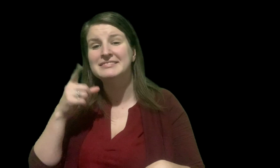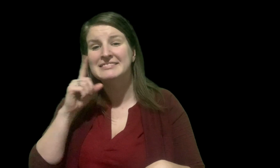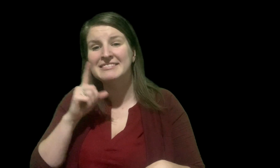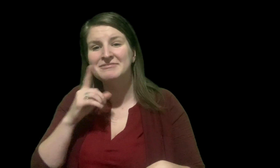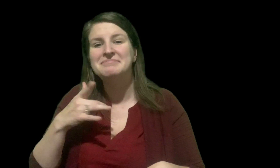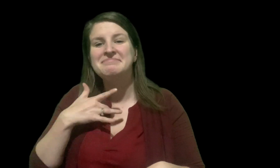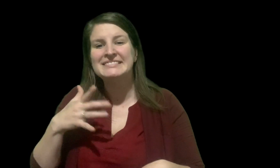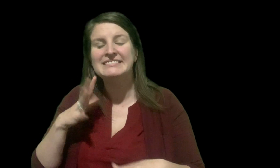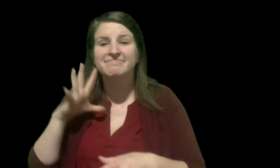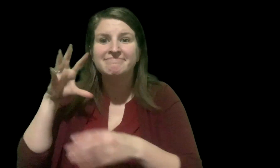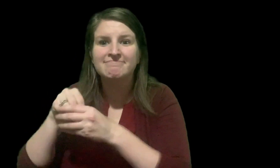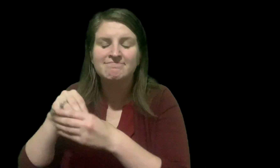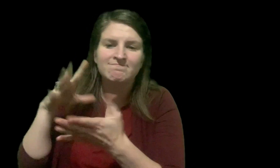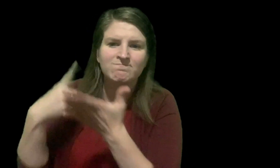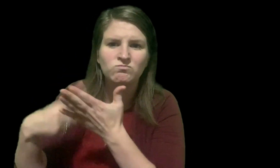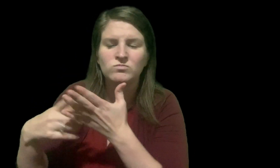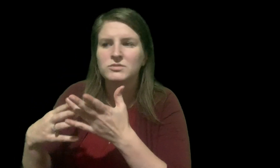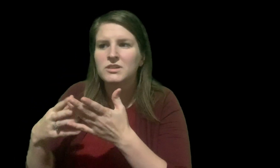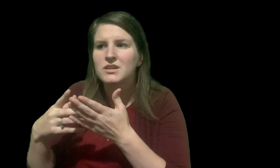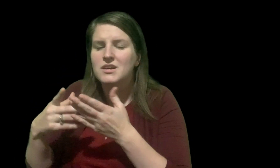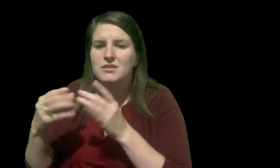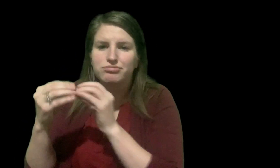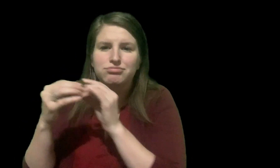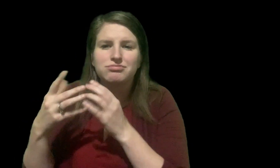well, with words like okay.